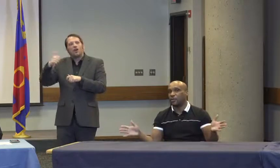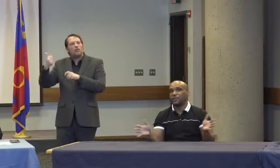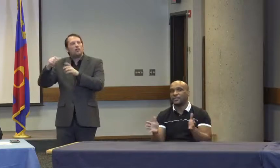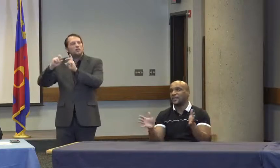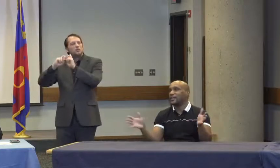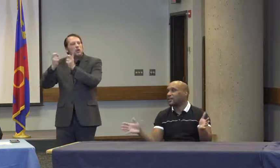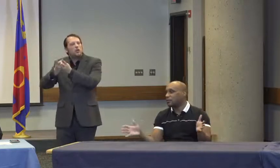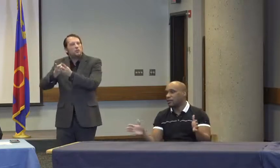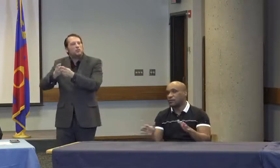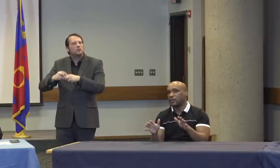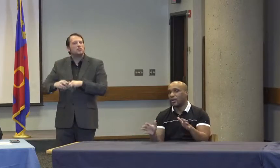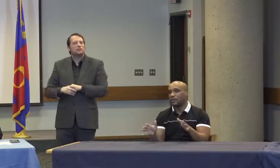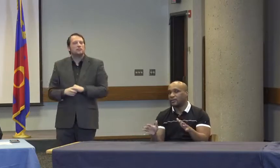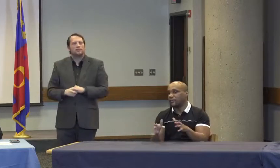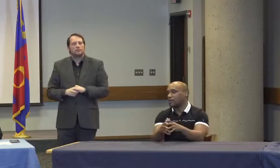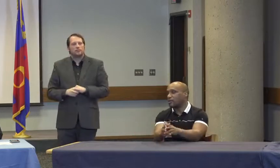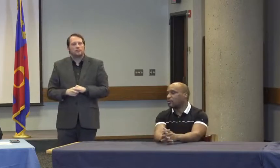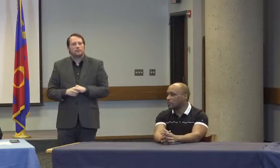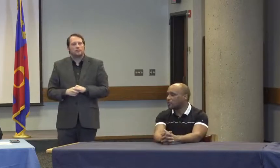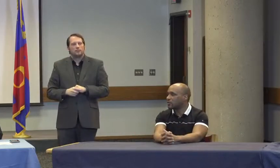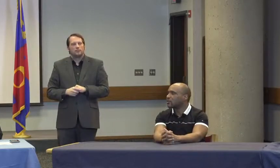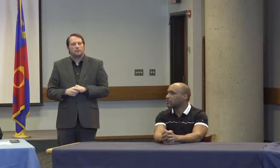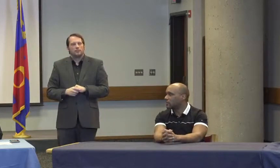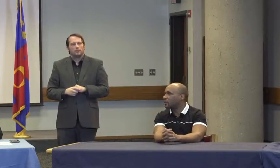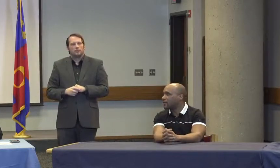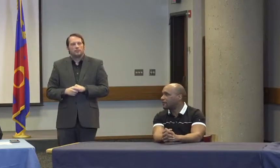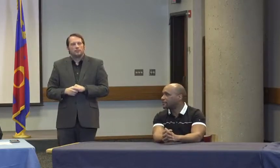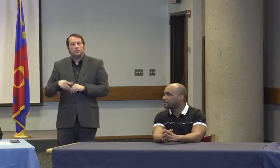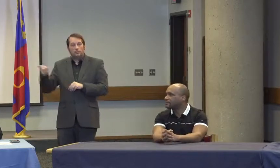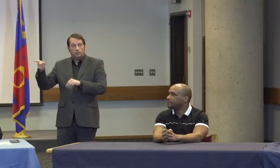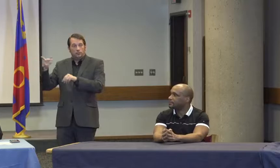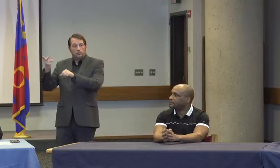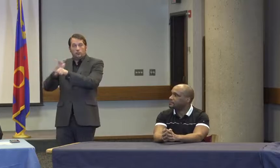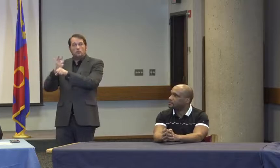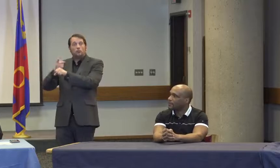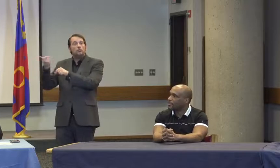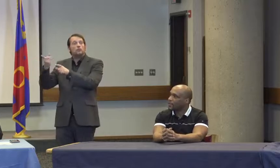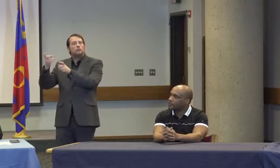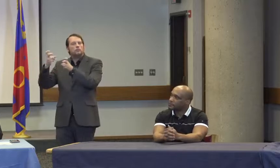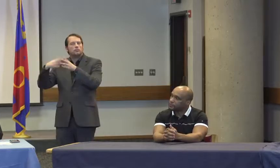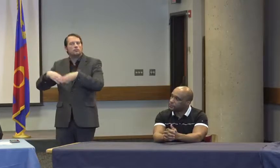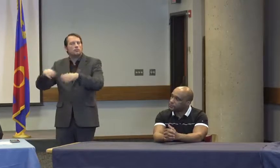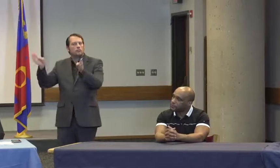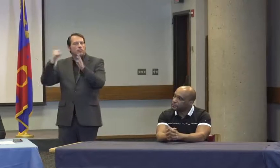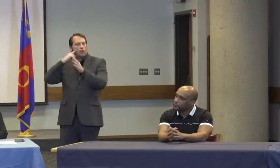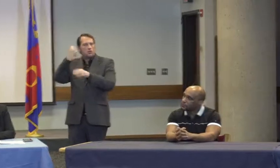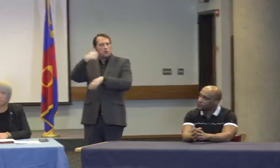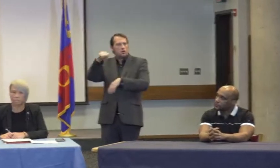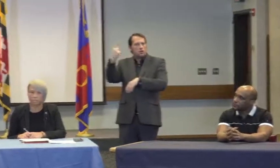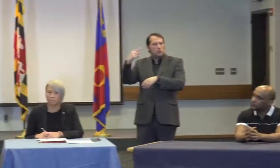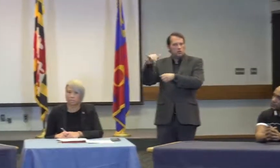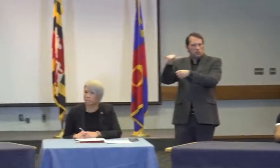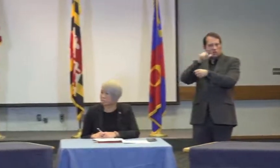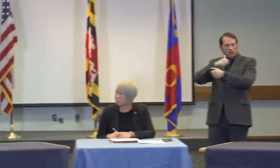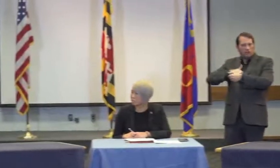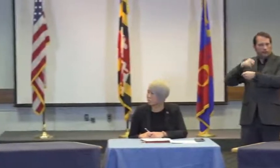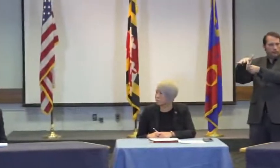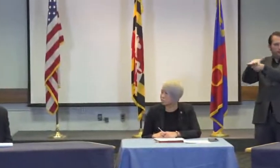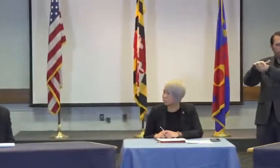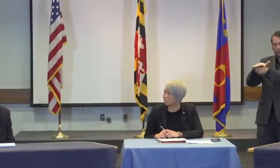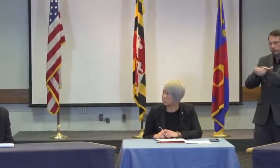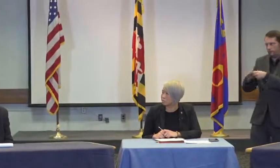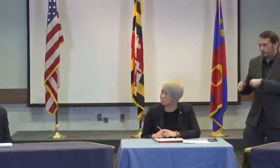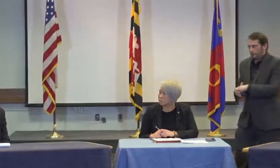is open to anyone, regardless of your home jurisdiction, to utilize. I want to amplify on the availability of test kits,